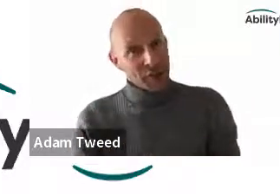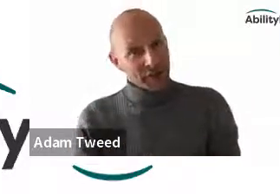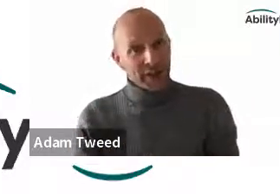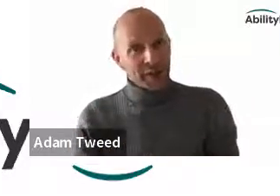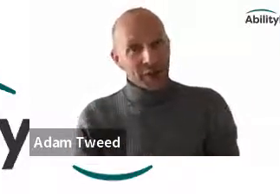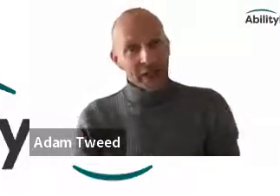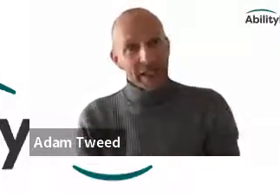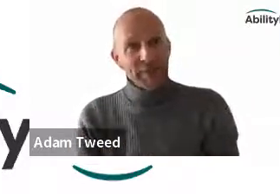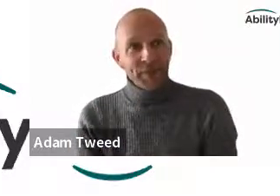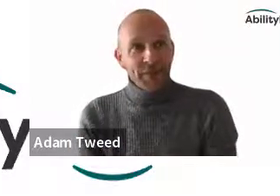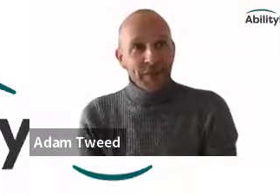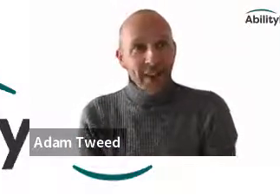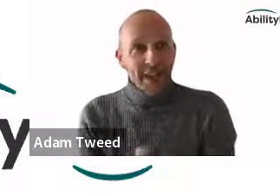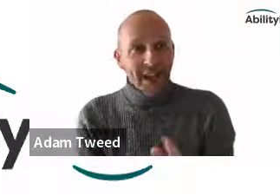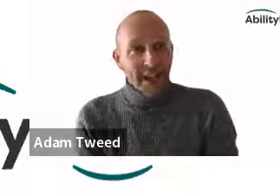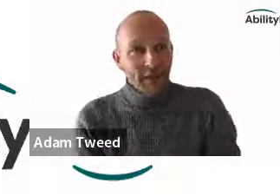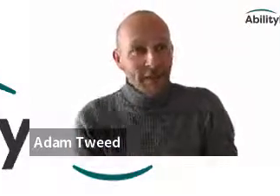across the points that I want to make.